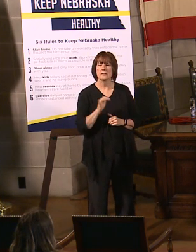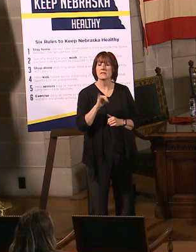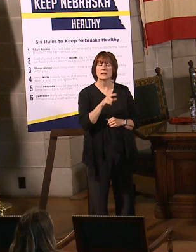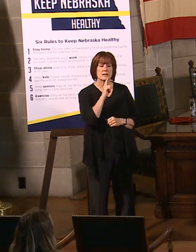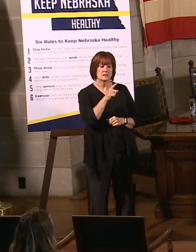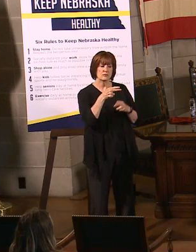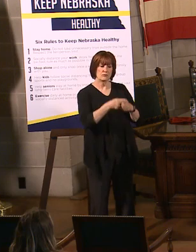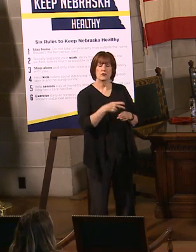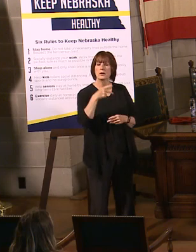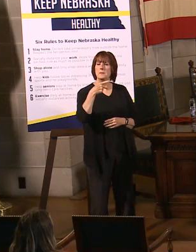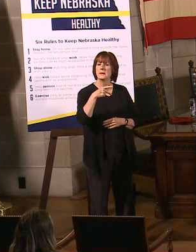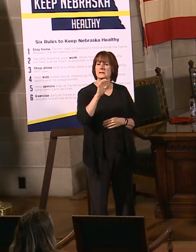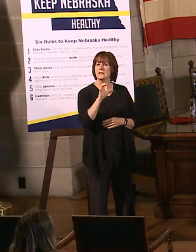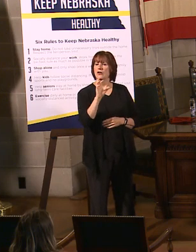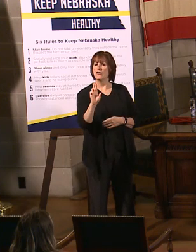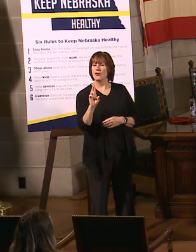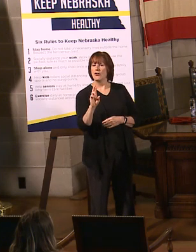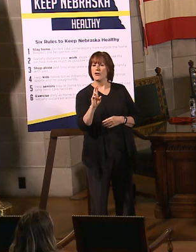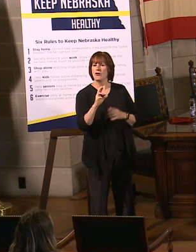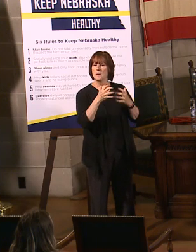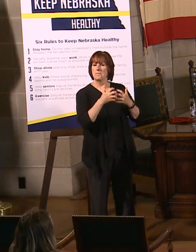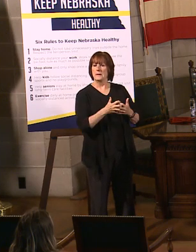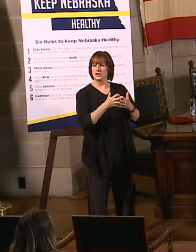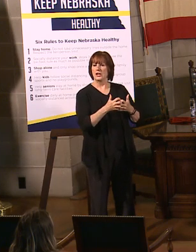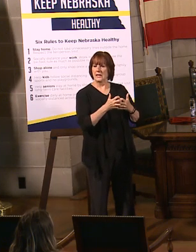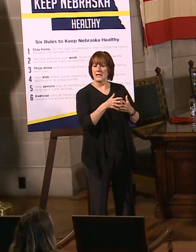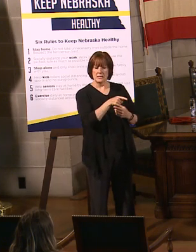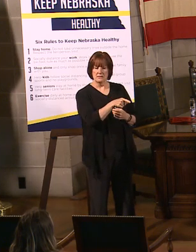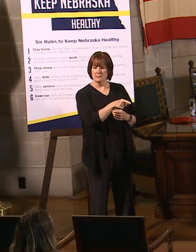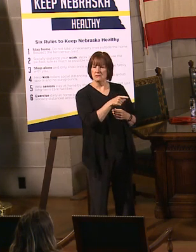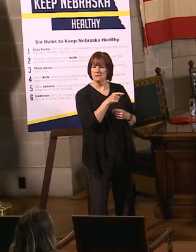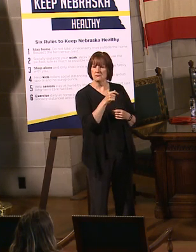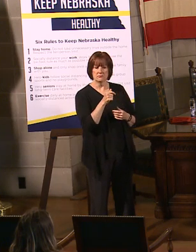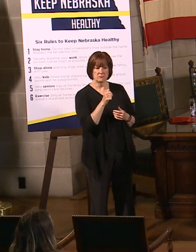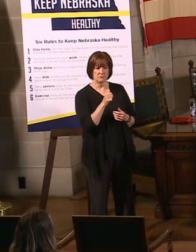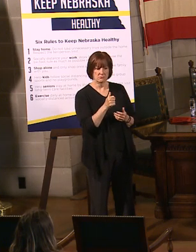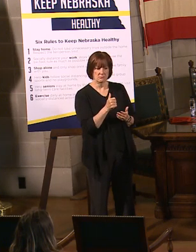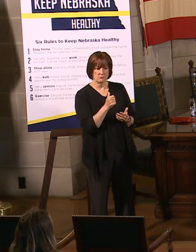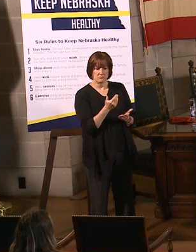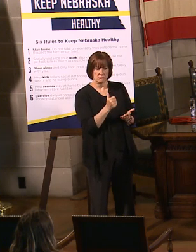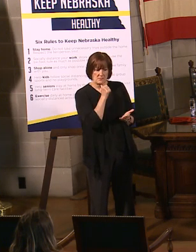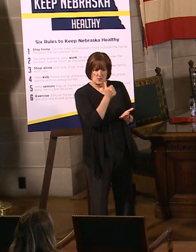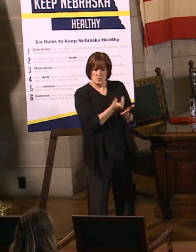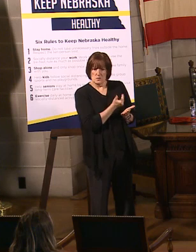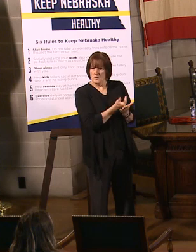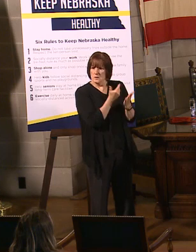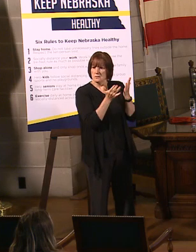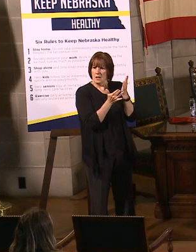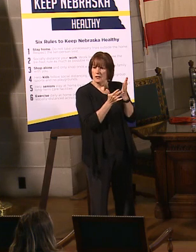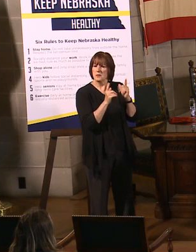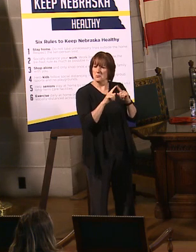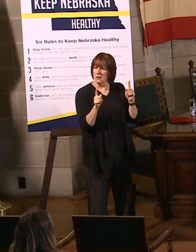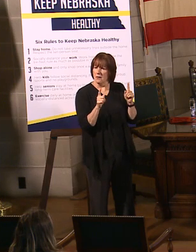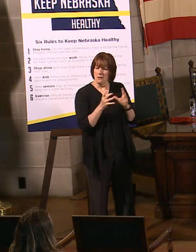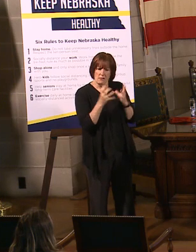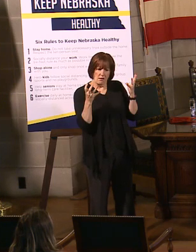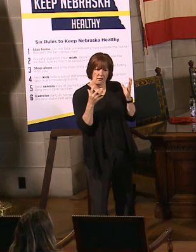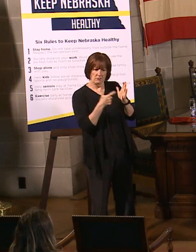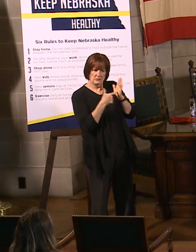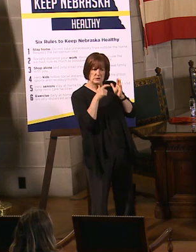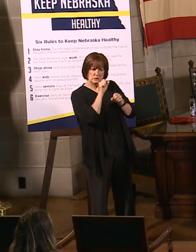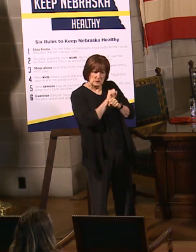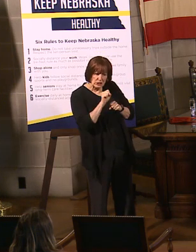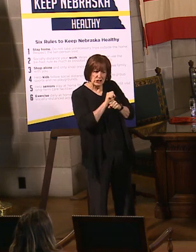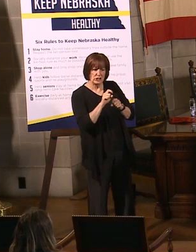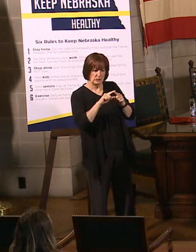machine, polymerase chain reaction machine. It's not a new technology, but it is a fair amount of work to get these